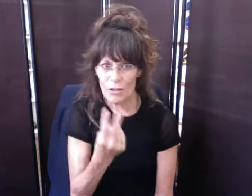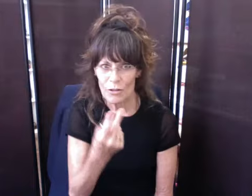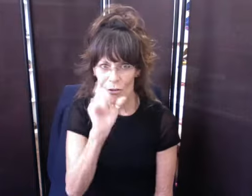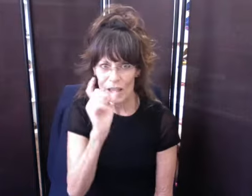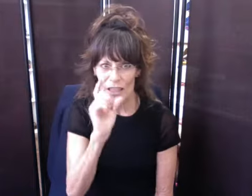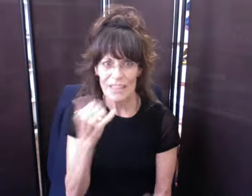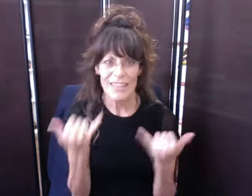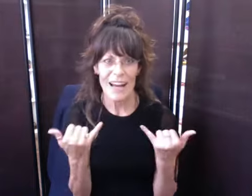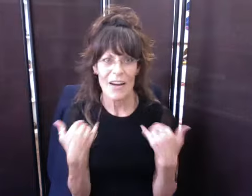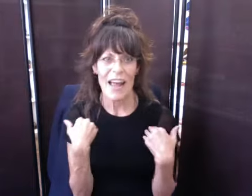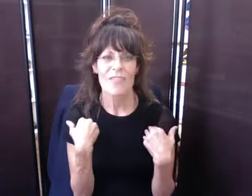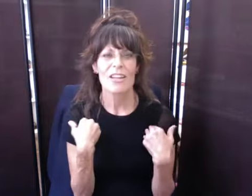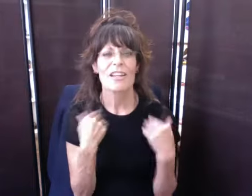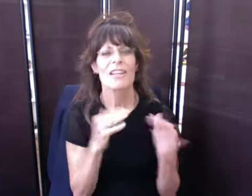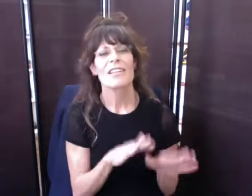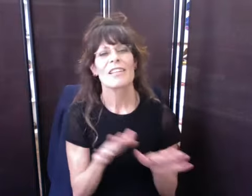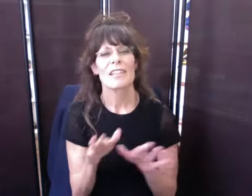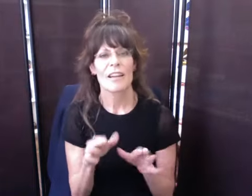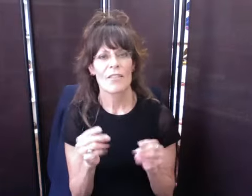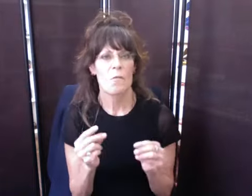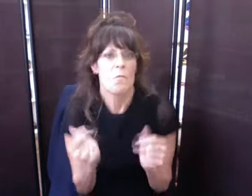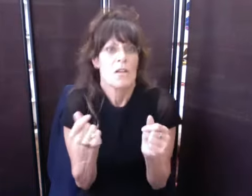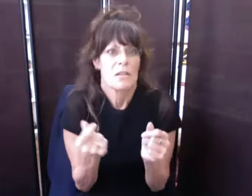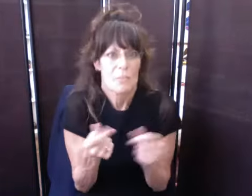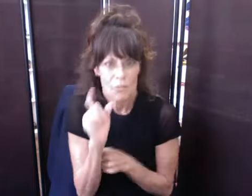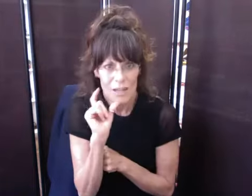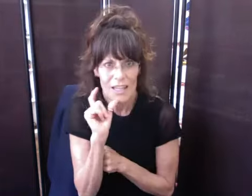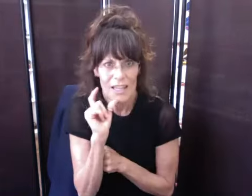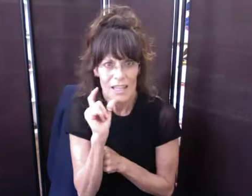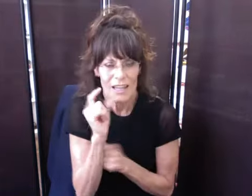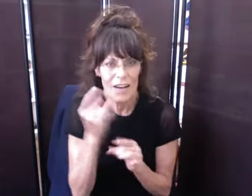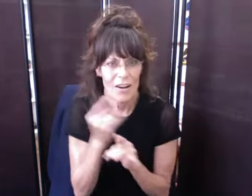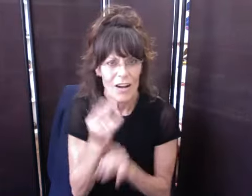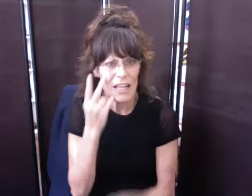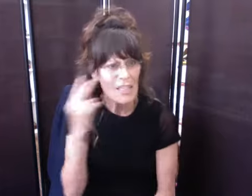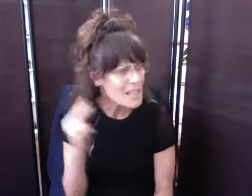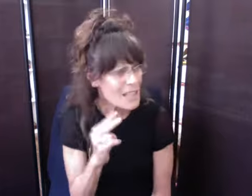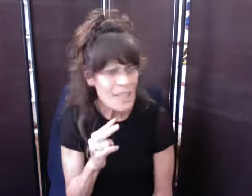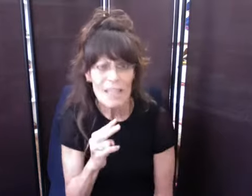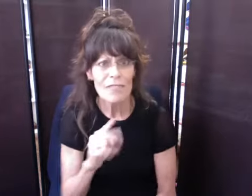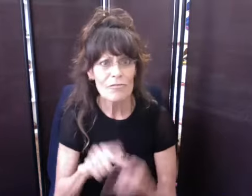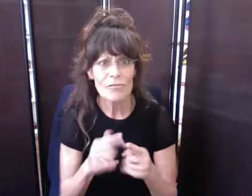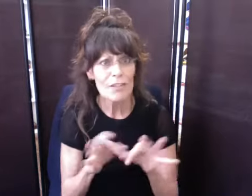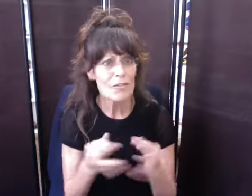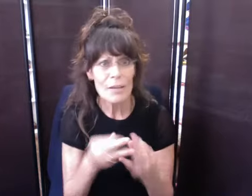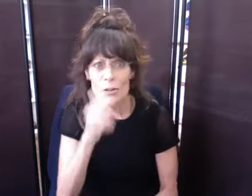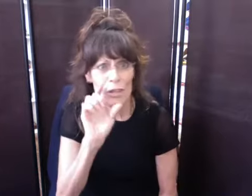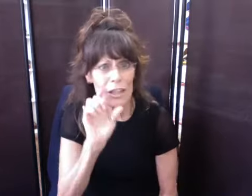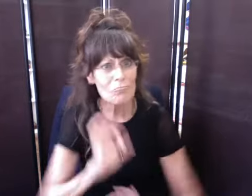of ease and comfort that comes at once by taking a few drinks that I see my friends and family taking with impunity. And yet when I do it, it